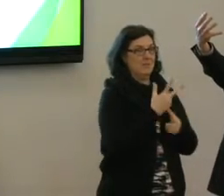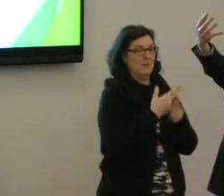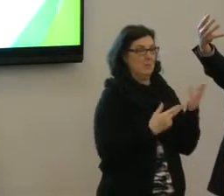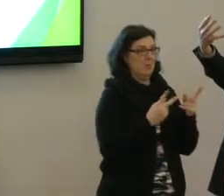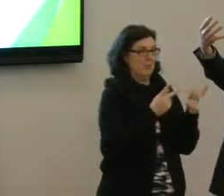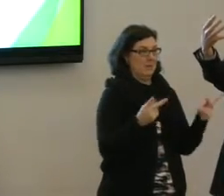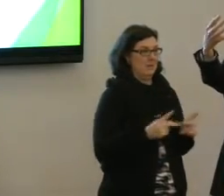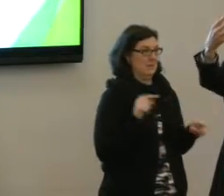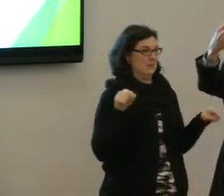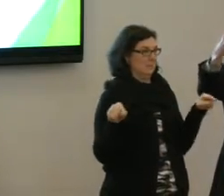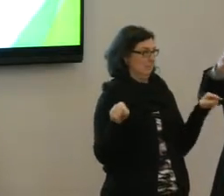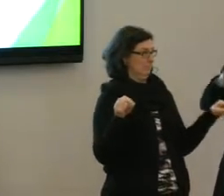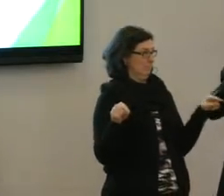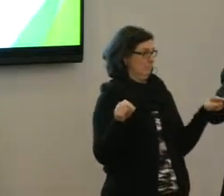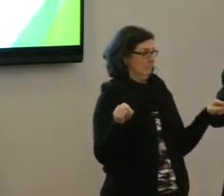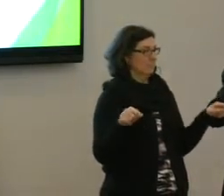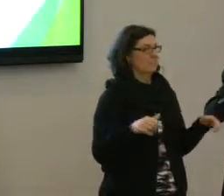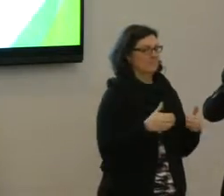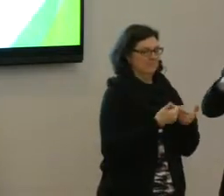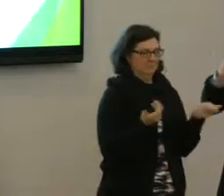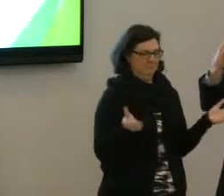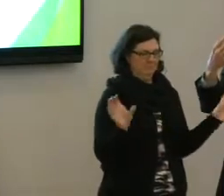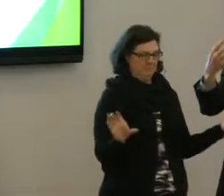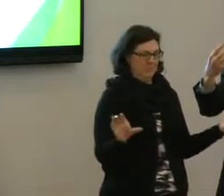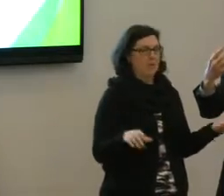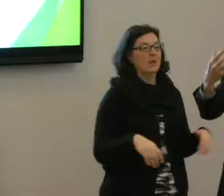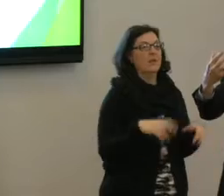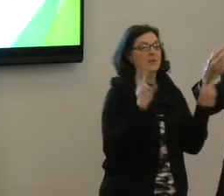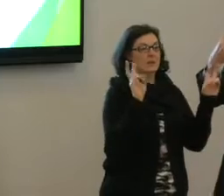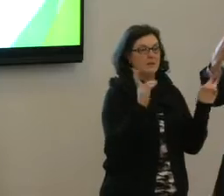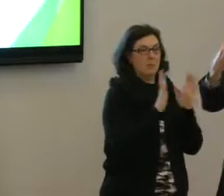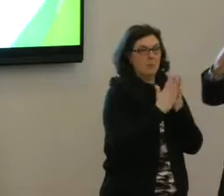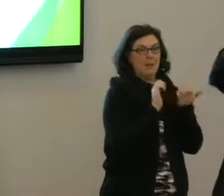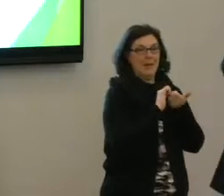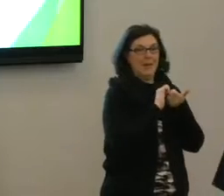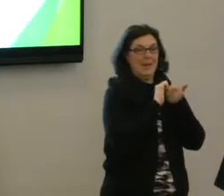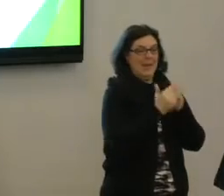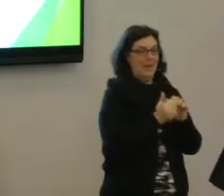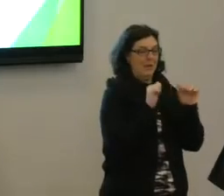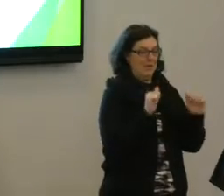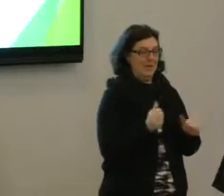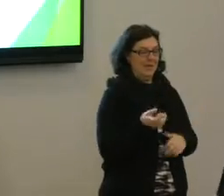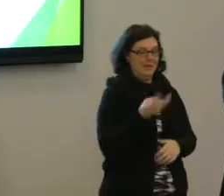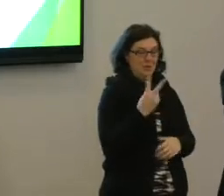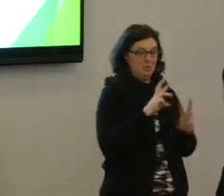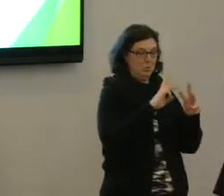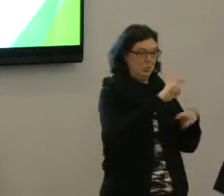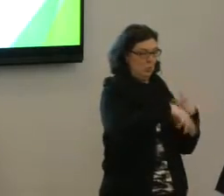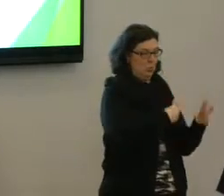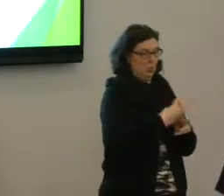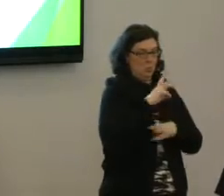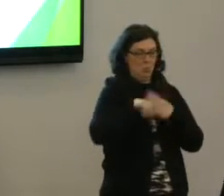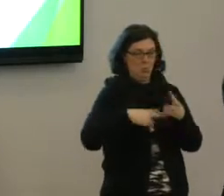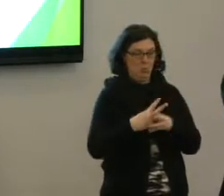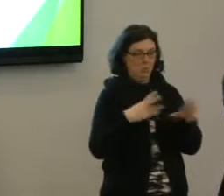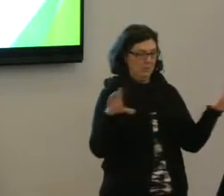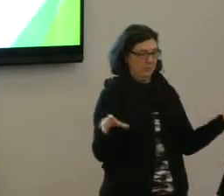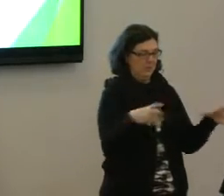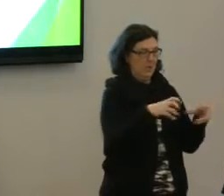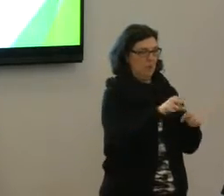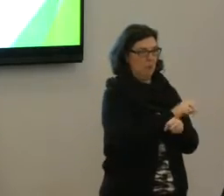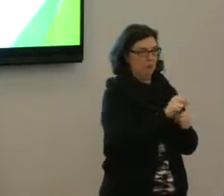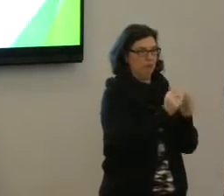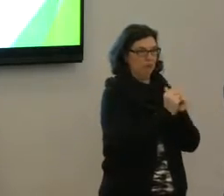places. And part of the title of the book is about how can't these two worlds work with each other